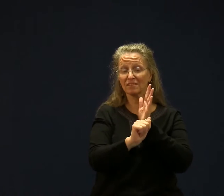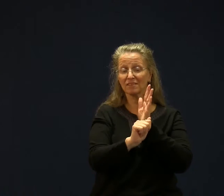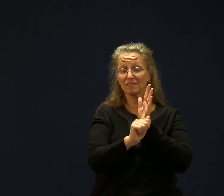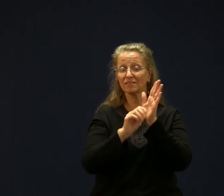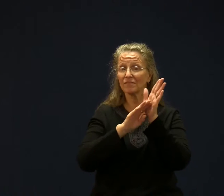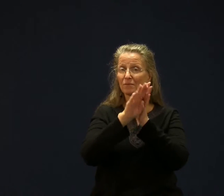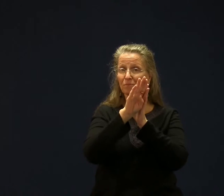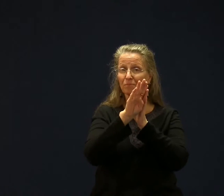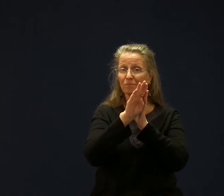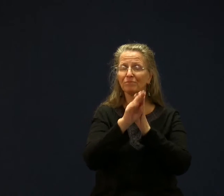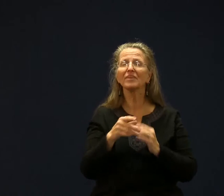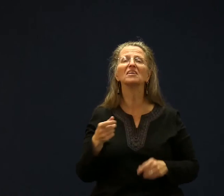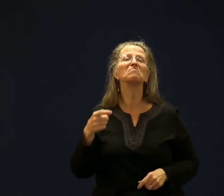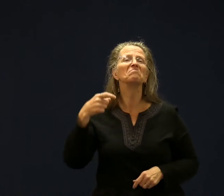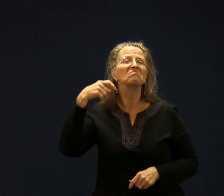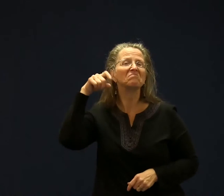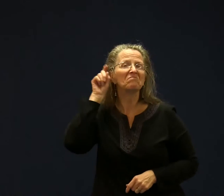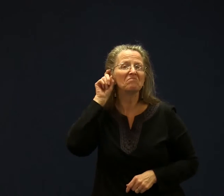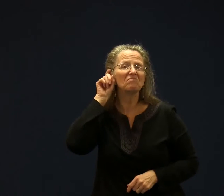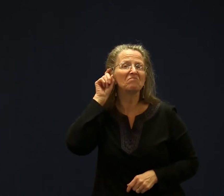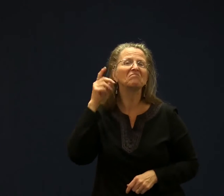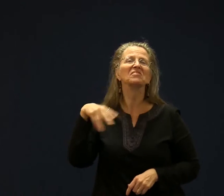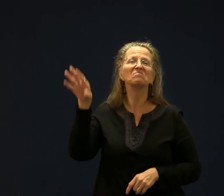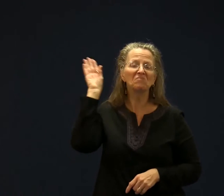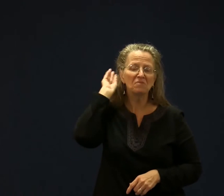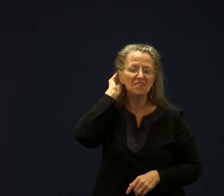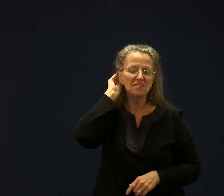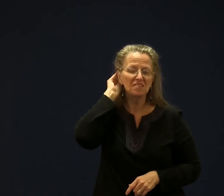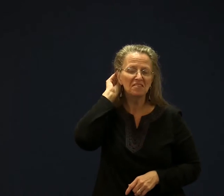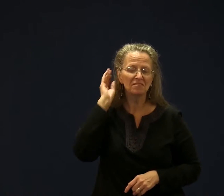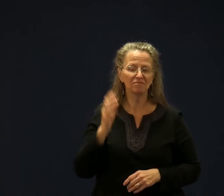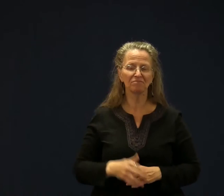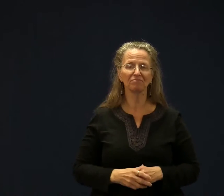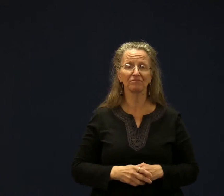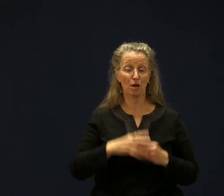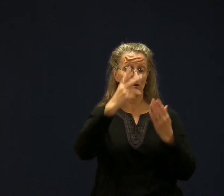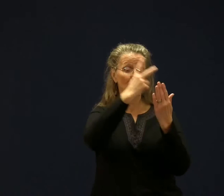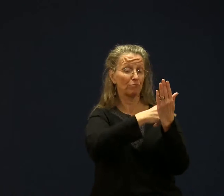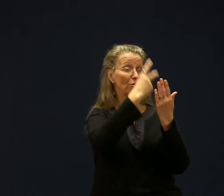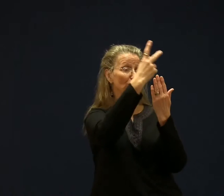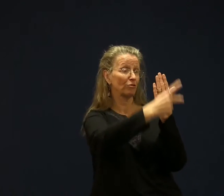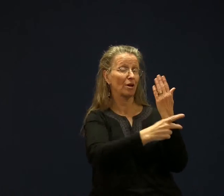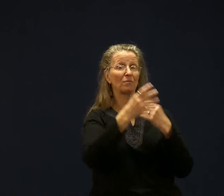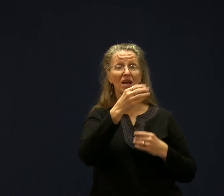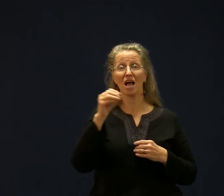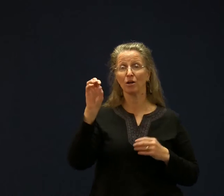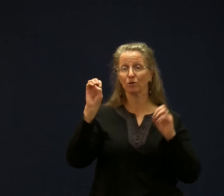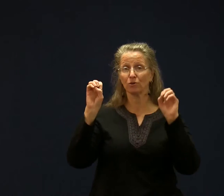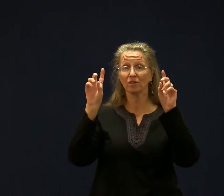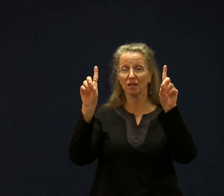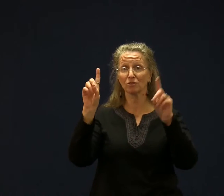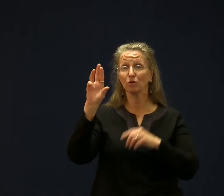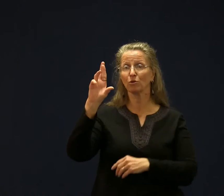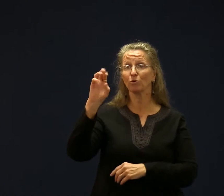communication development, auditory skills development, hearing aids and cochlear implants,